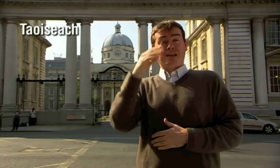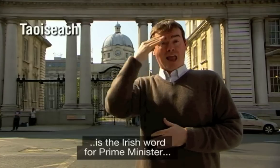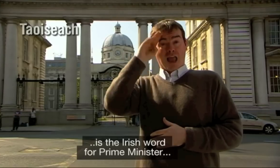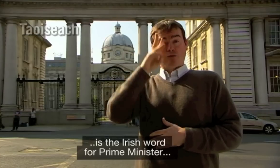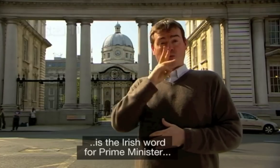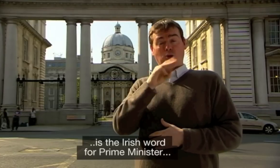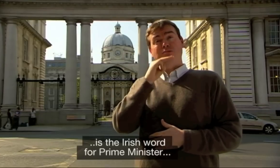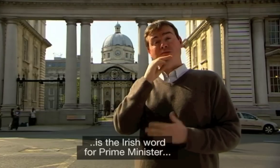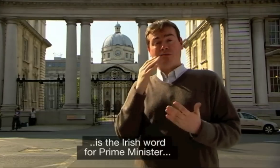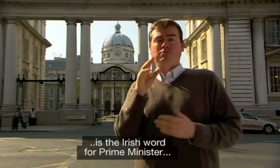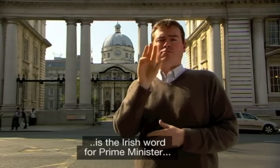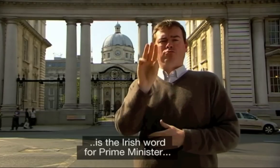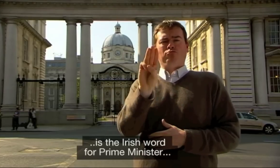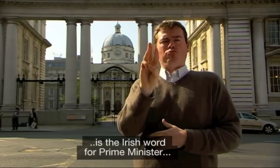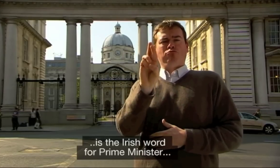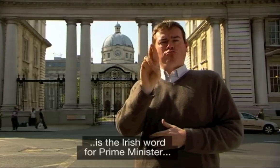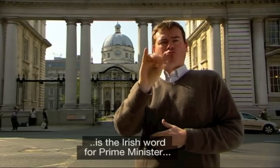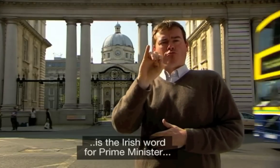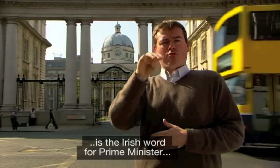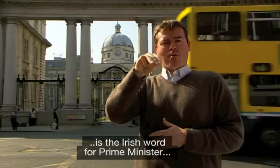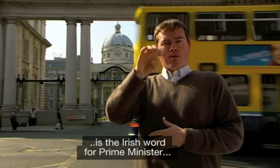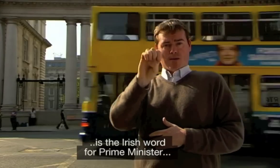is the Irish word for Prime Minister,